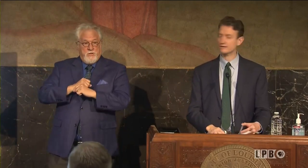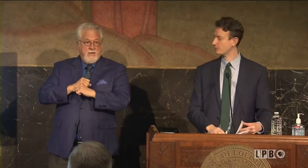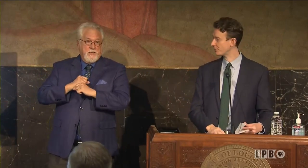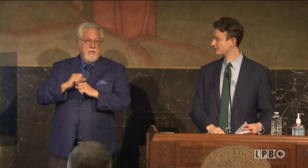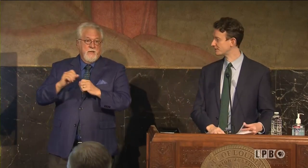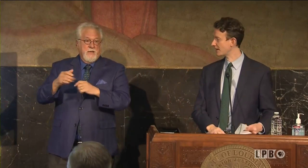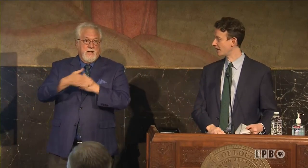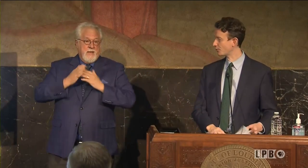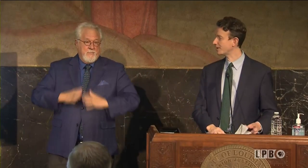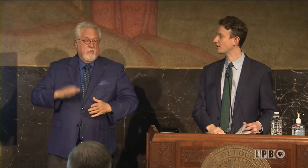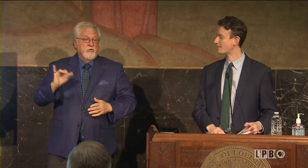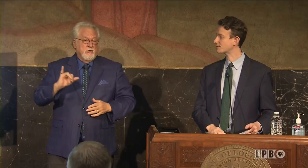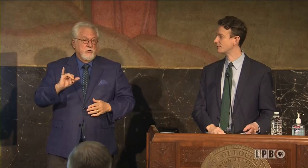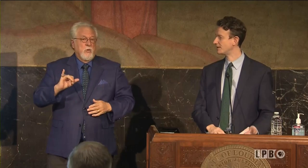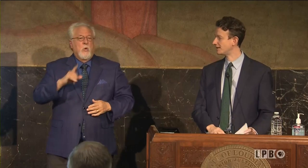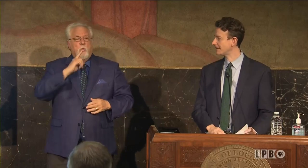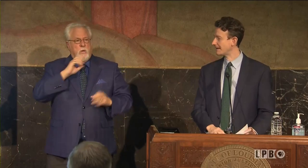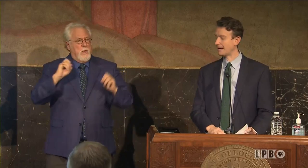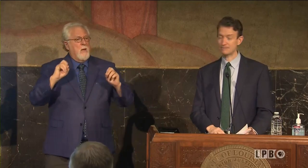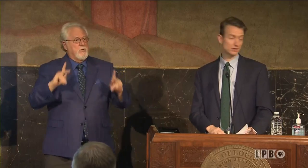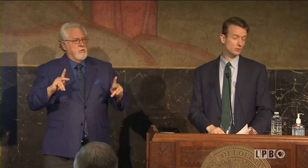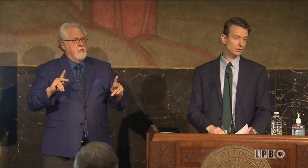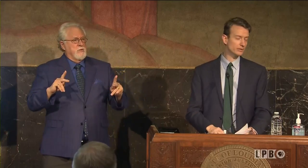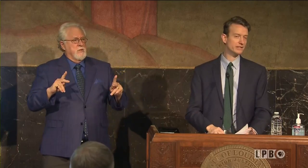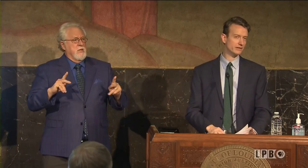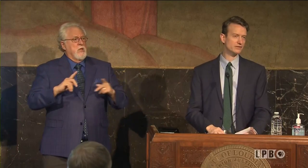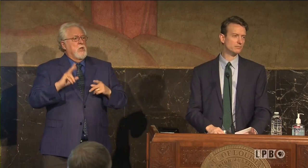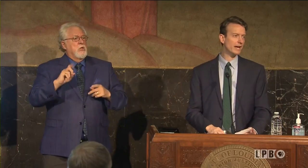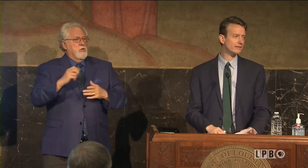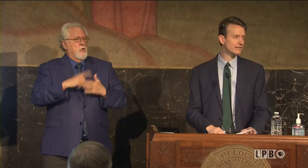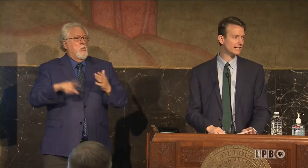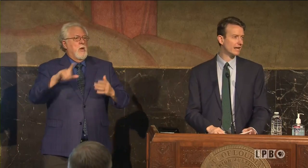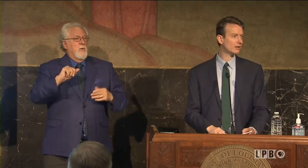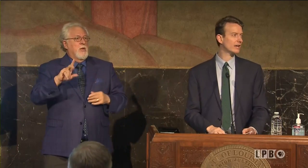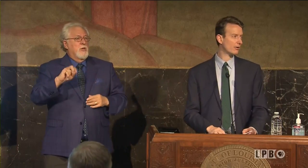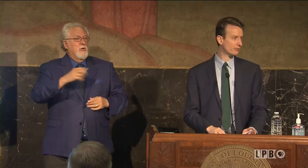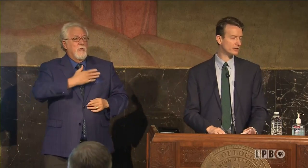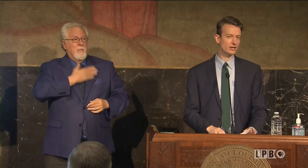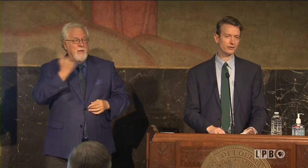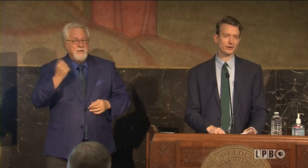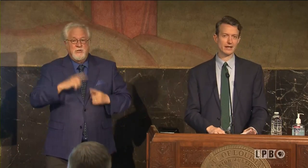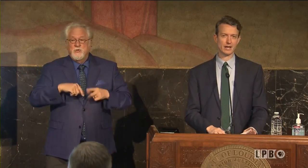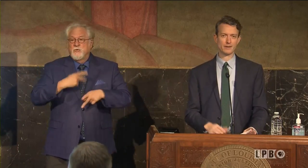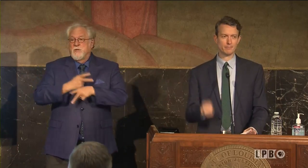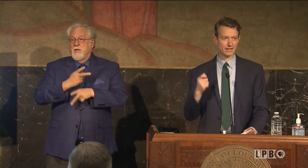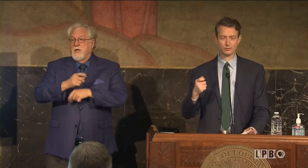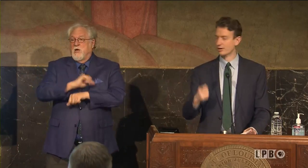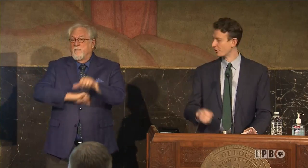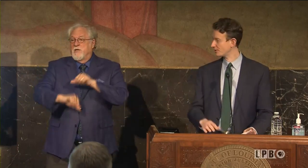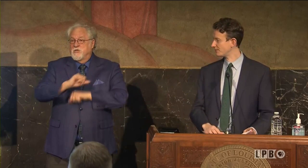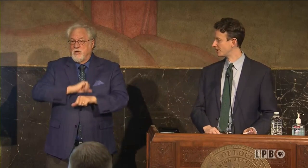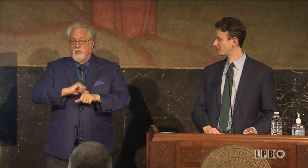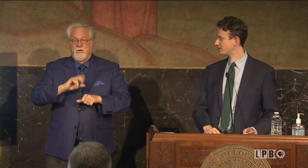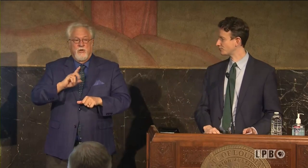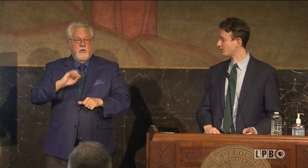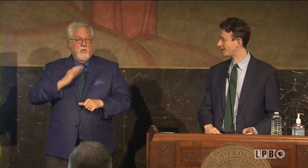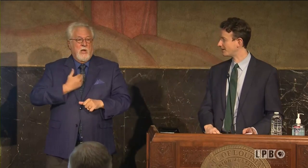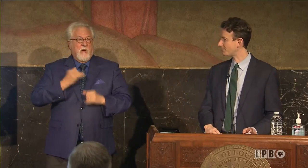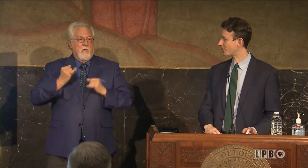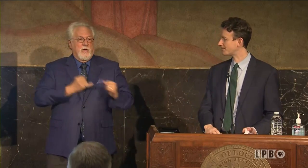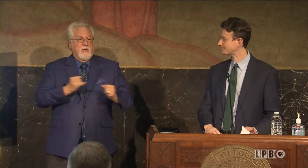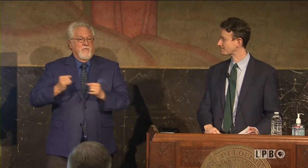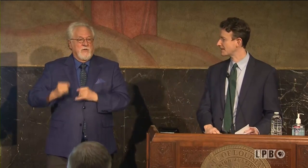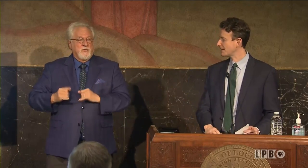much as possible. This is a real opportunity to do what Louisianans do best and look out for each other by doing our own